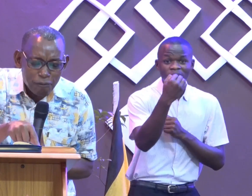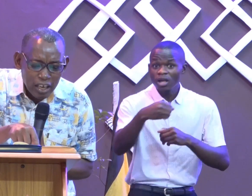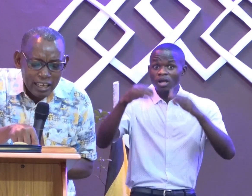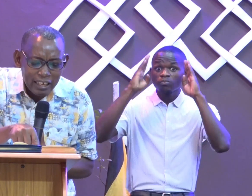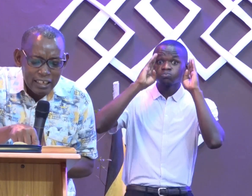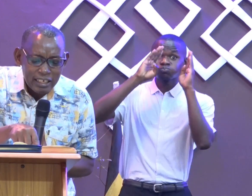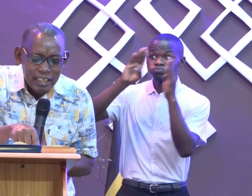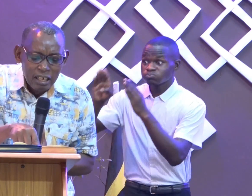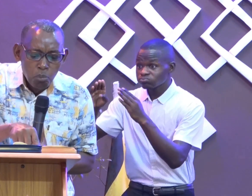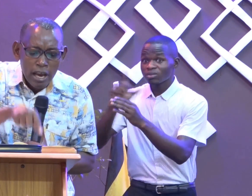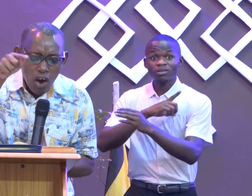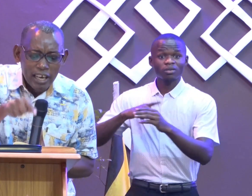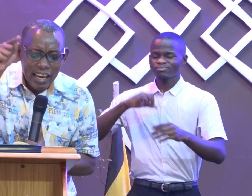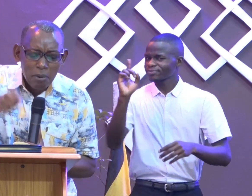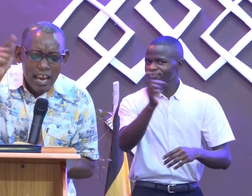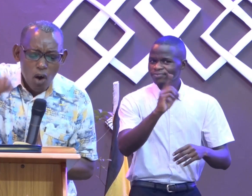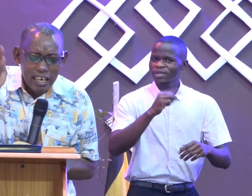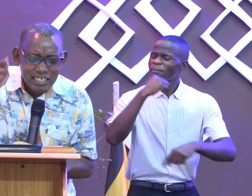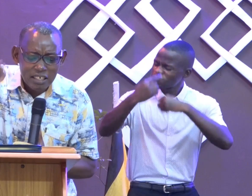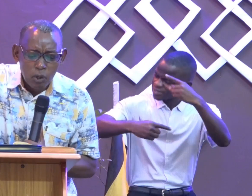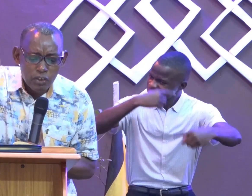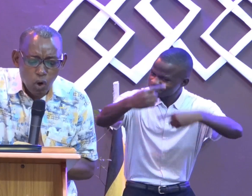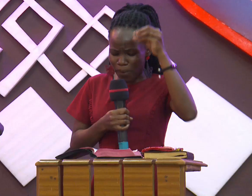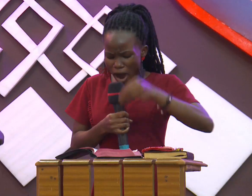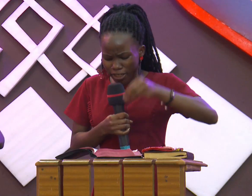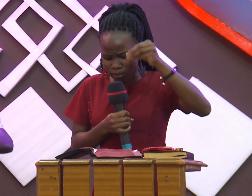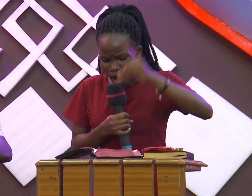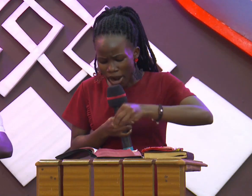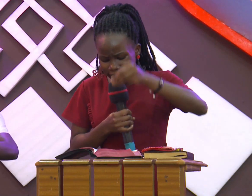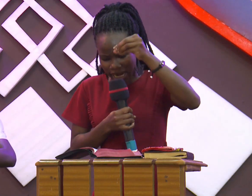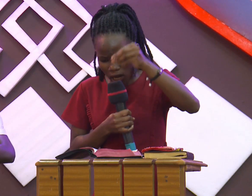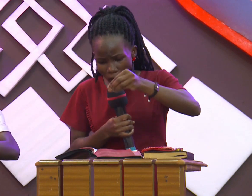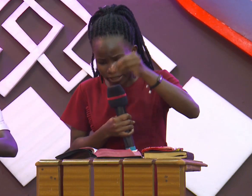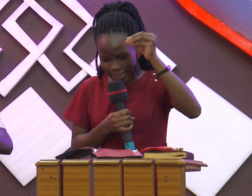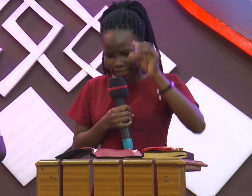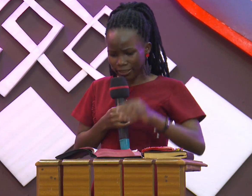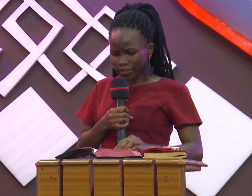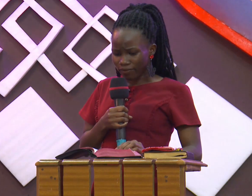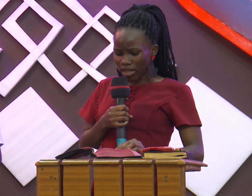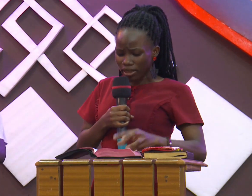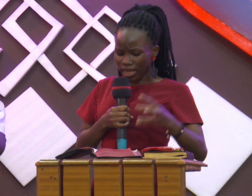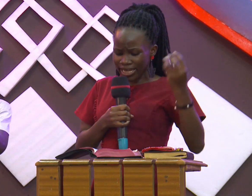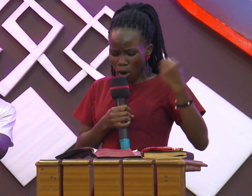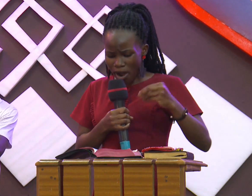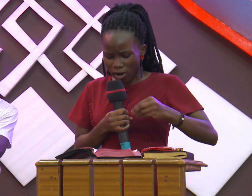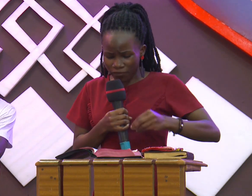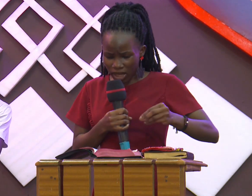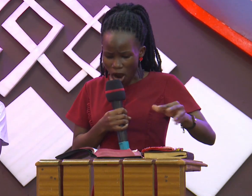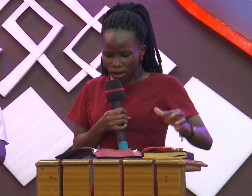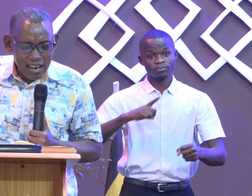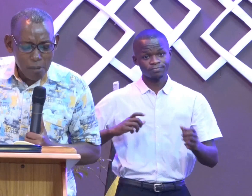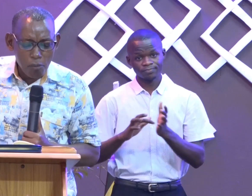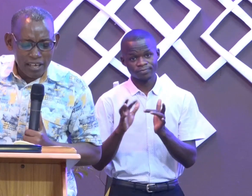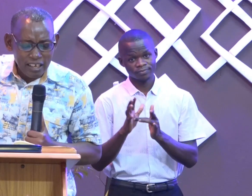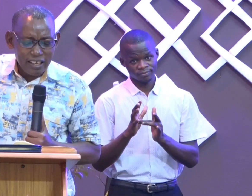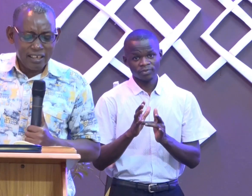Kama wafe. Always abound in mweyongere, the Lord. Abound more in the Lord. Kama wafe. In the work of the